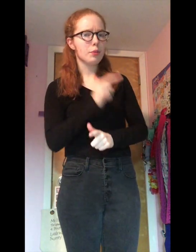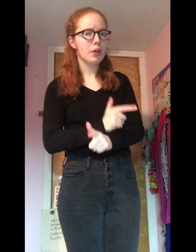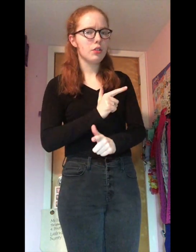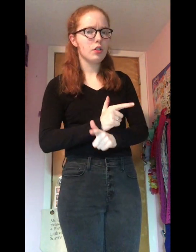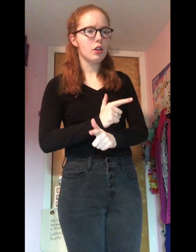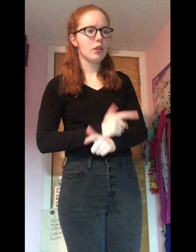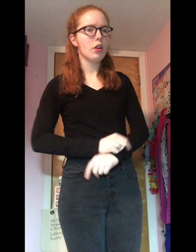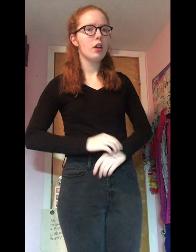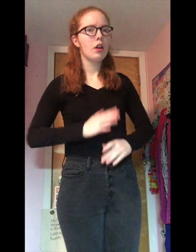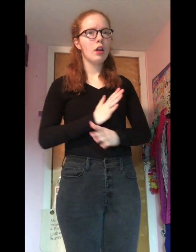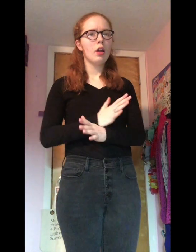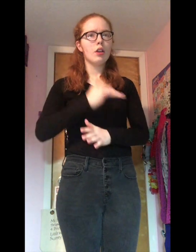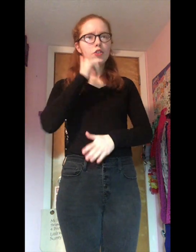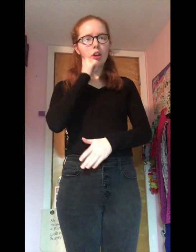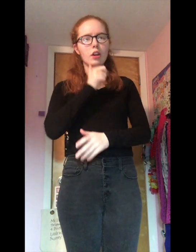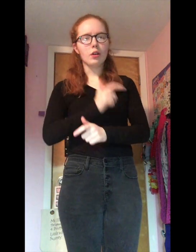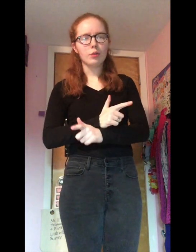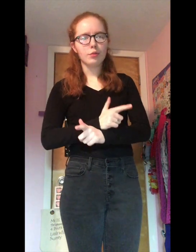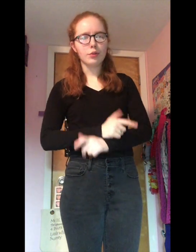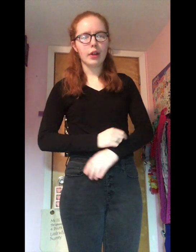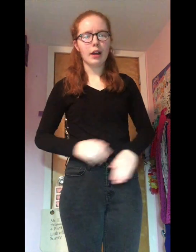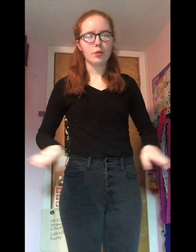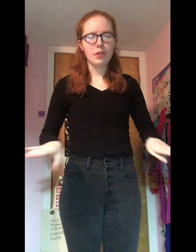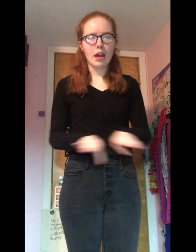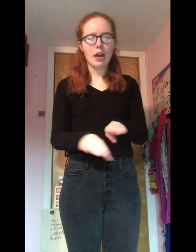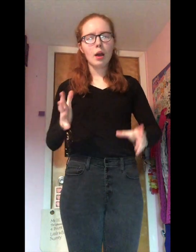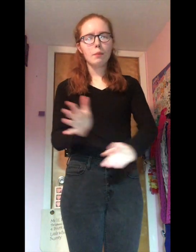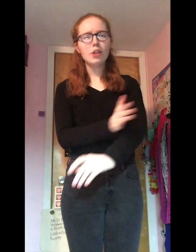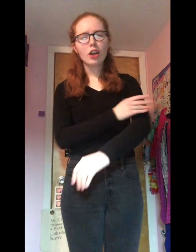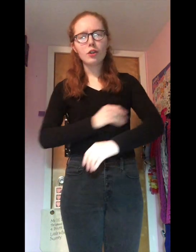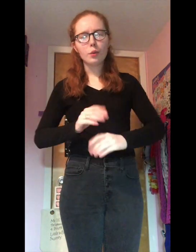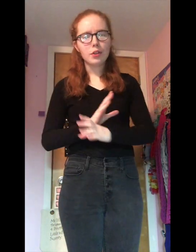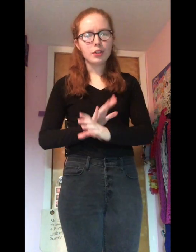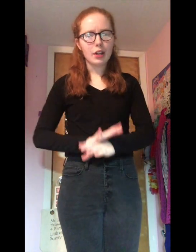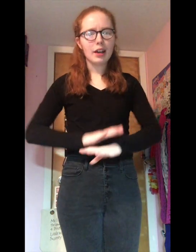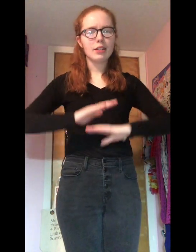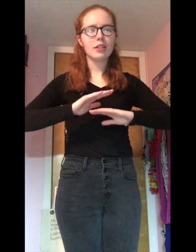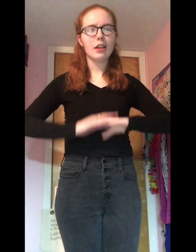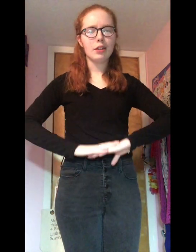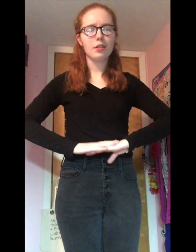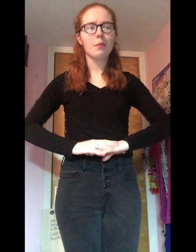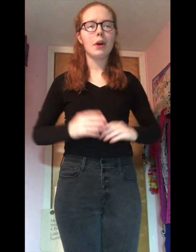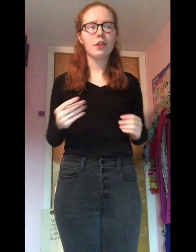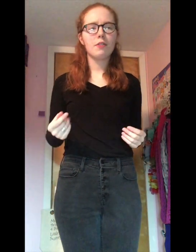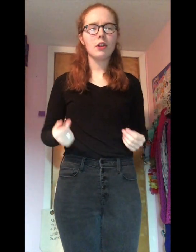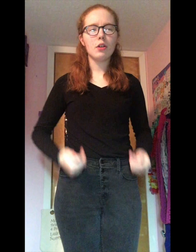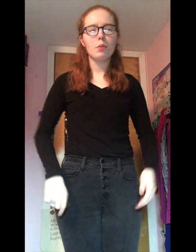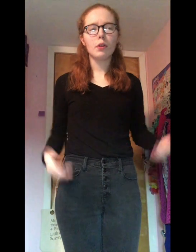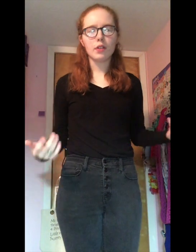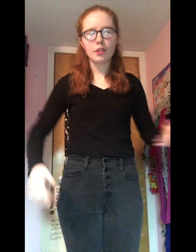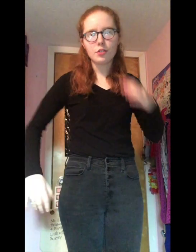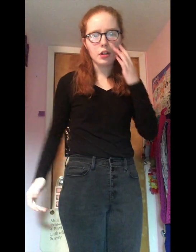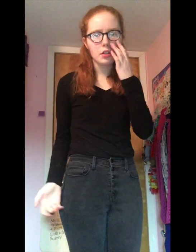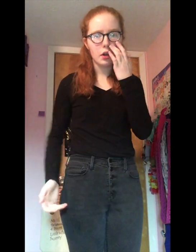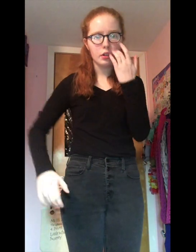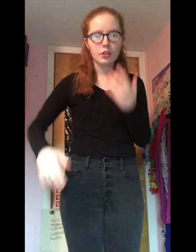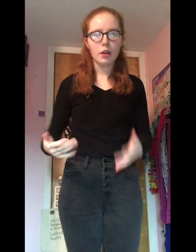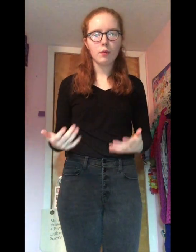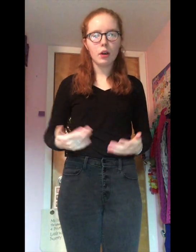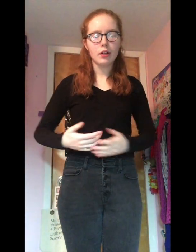make sure you're just kind of relaxed with that. Be gentle with your signs. It's better for you, puts less stress on yourself while you're